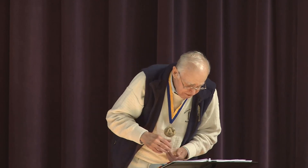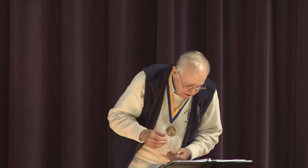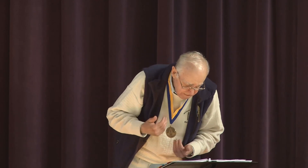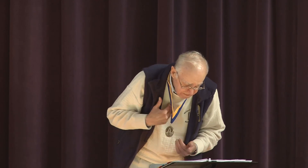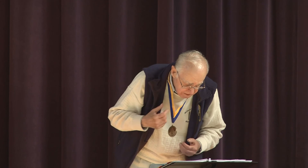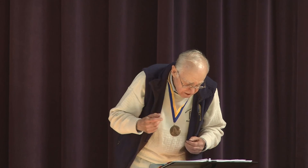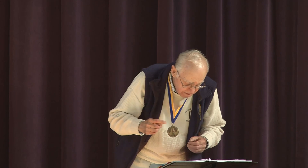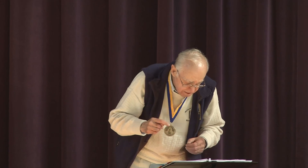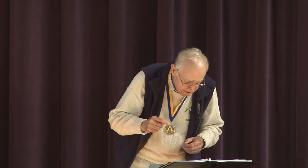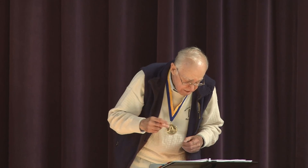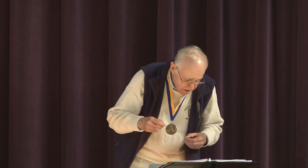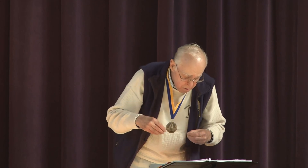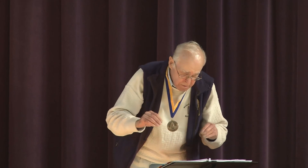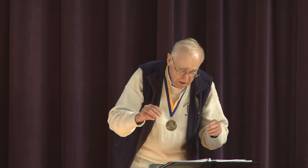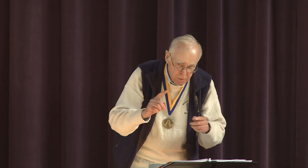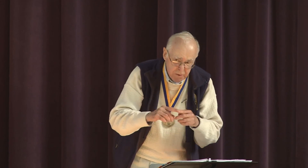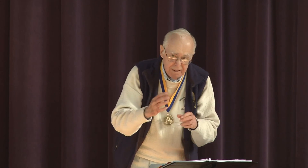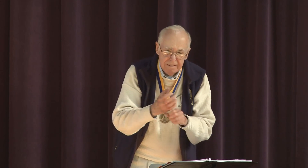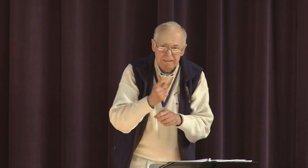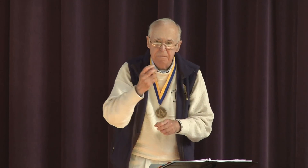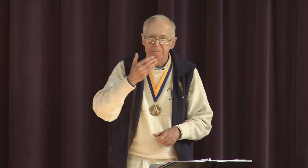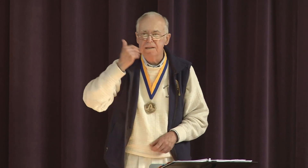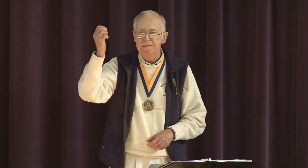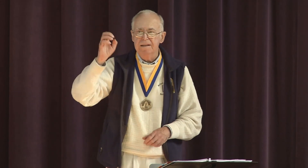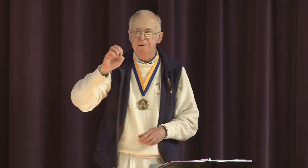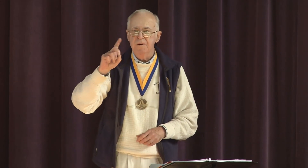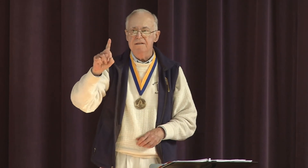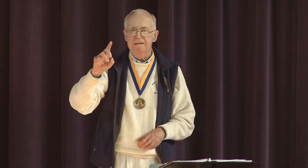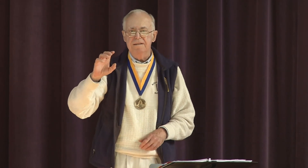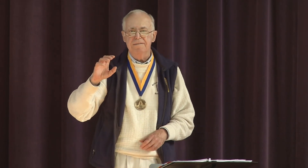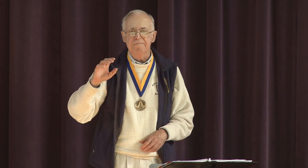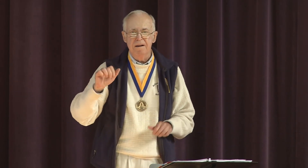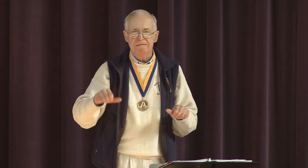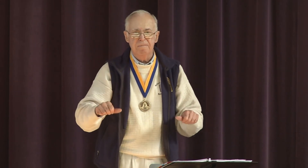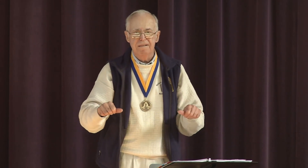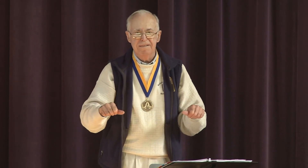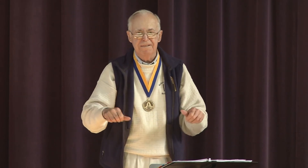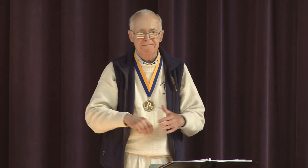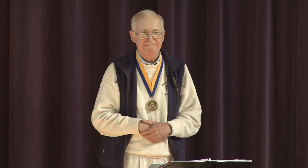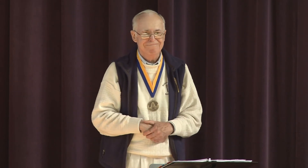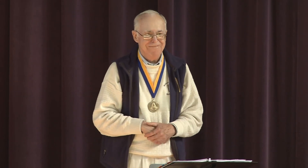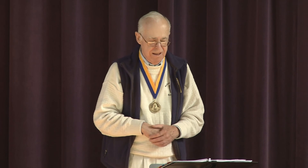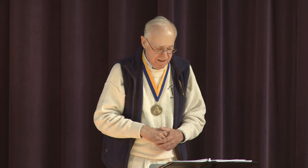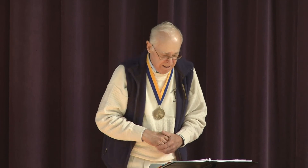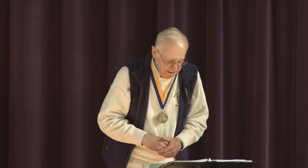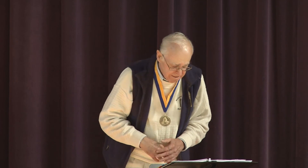and to appreciate the opportunity to get the best education possible.